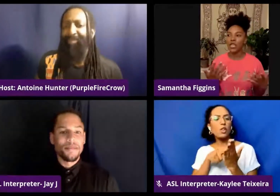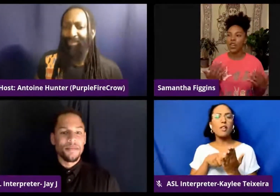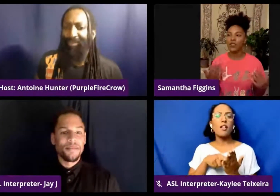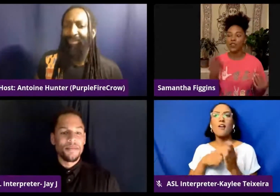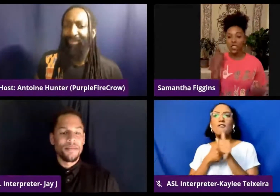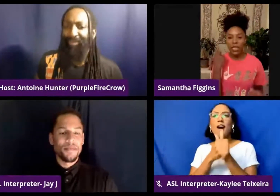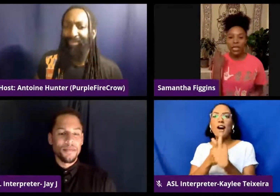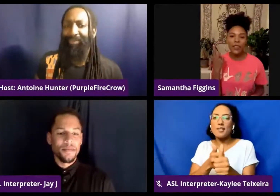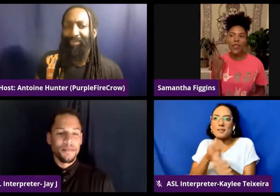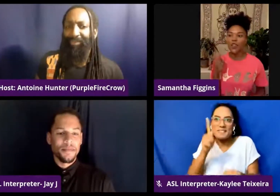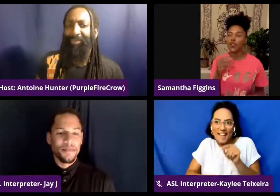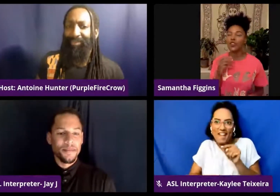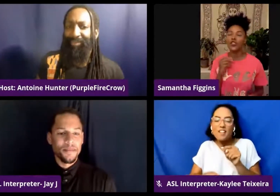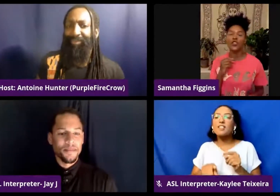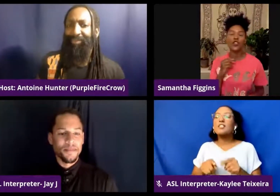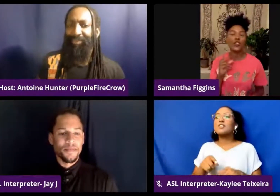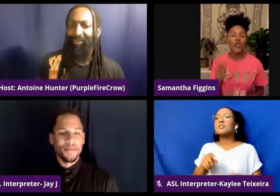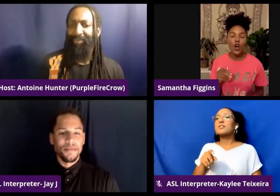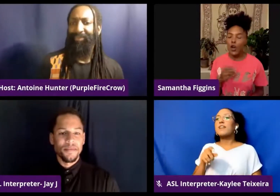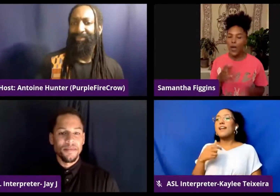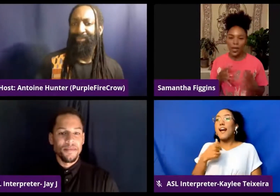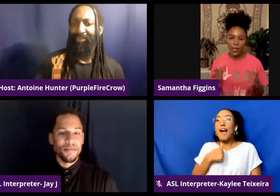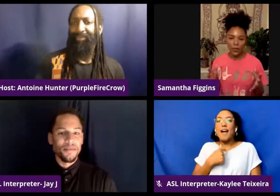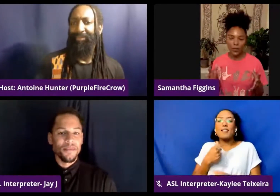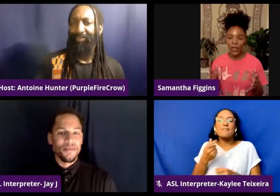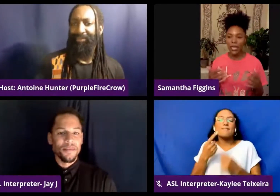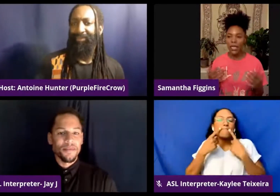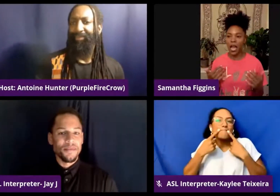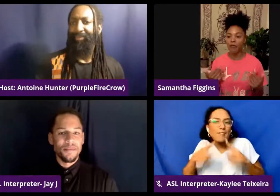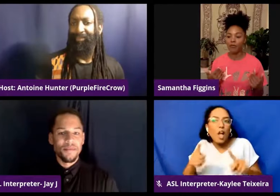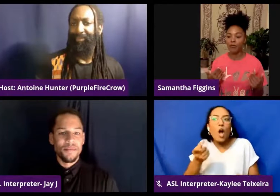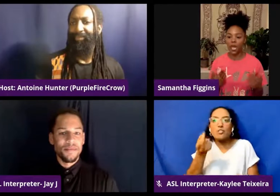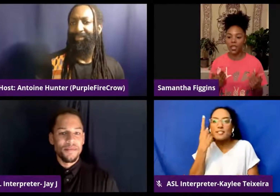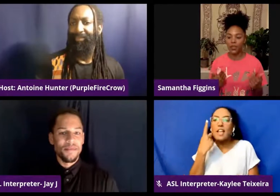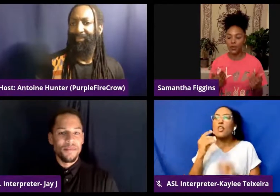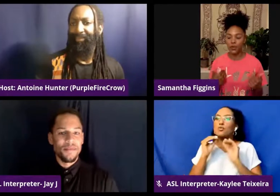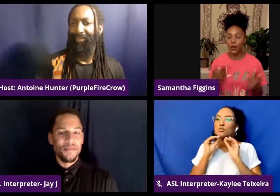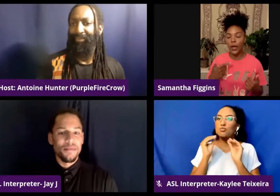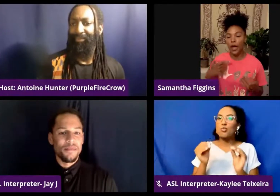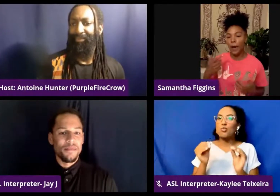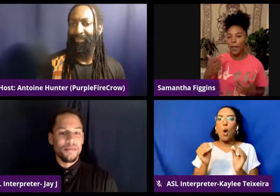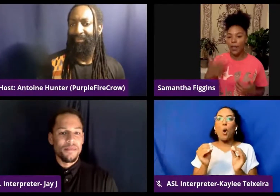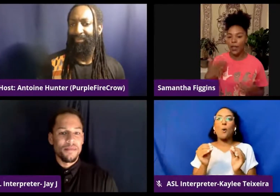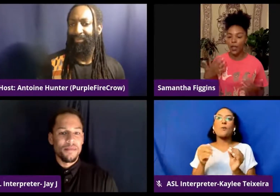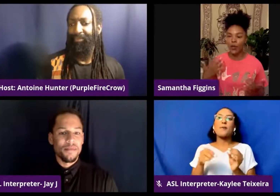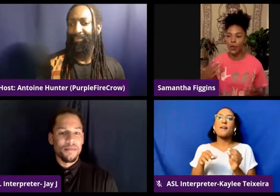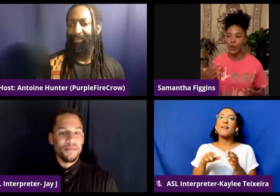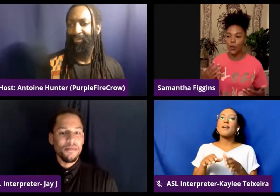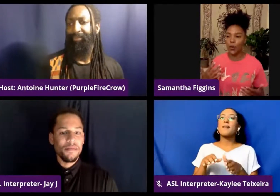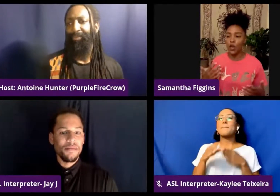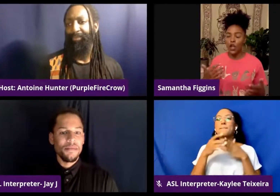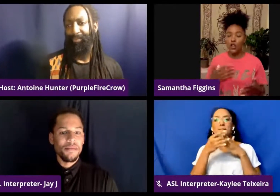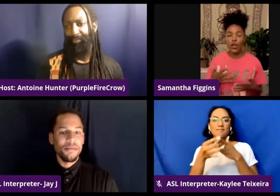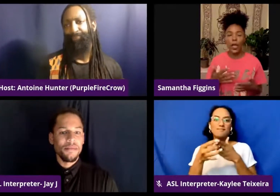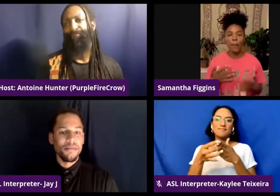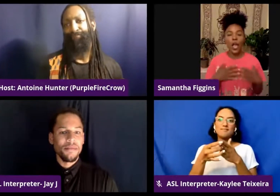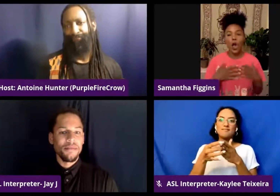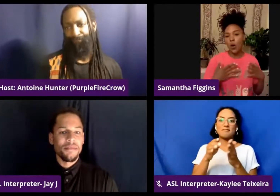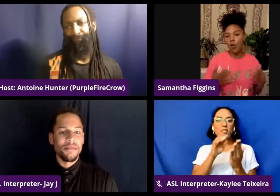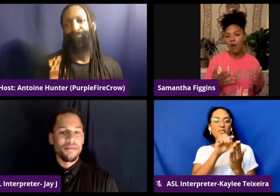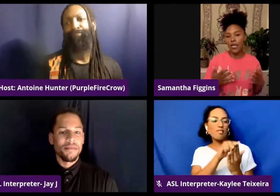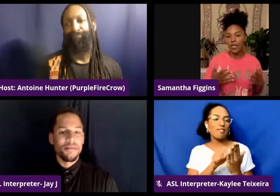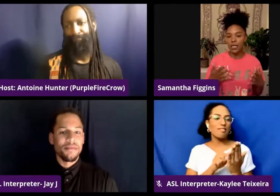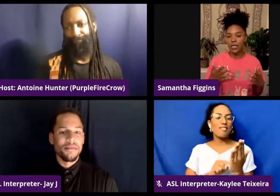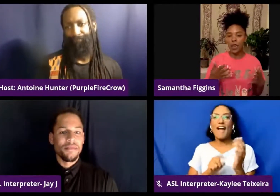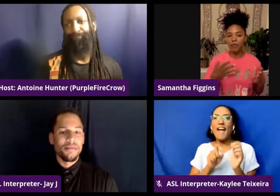I really understand that there's no handbook, and I've really had to, growing up in a hearing world, create